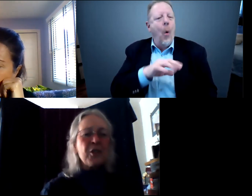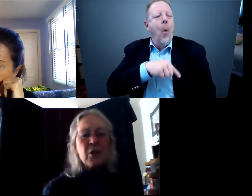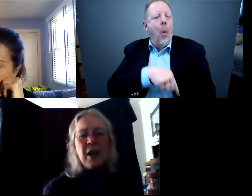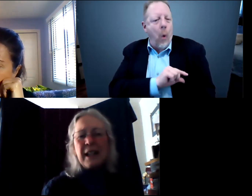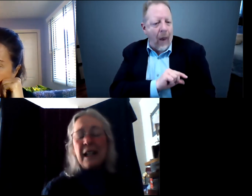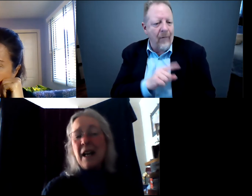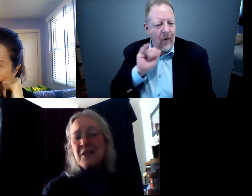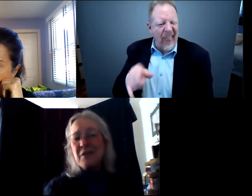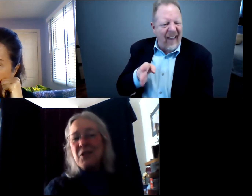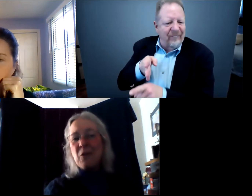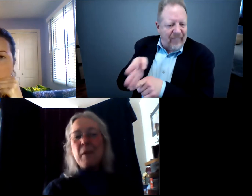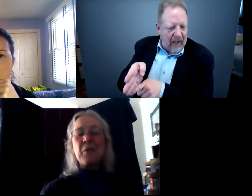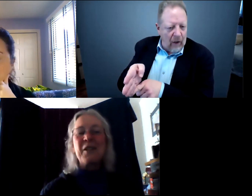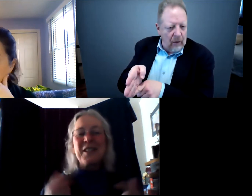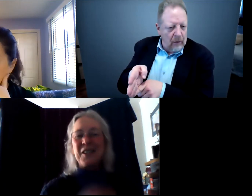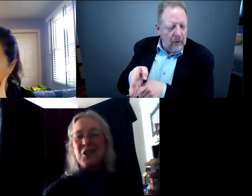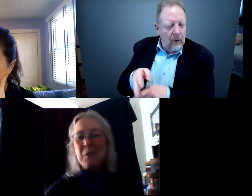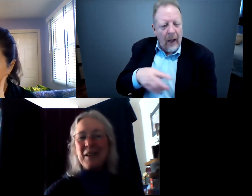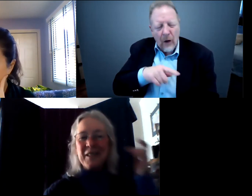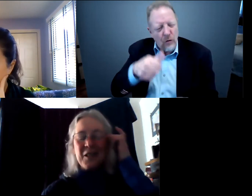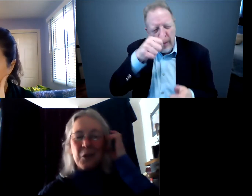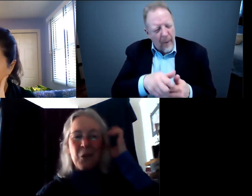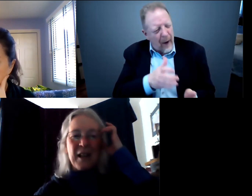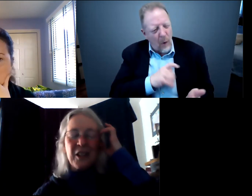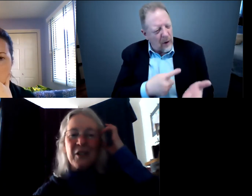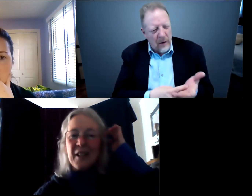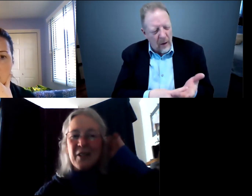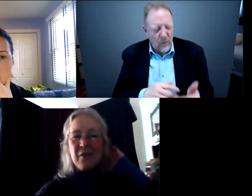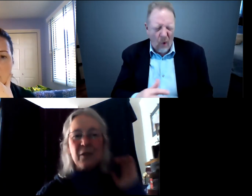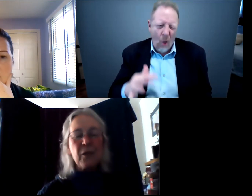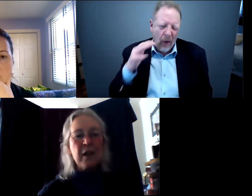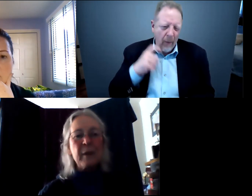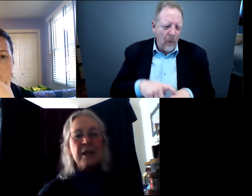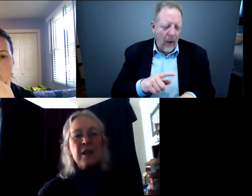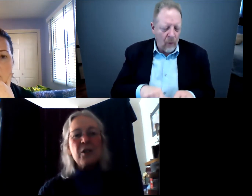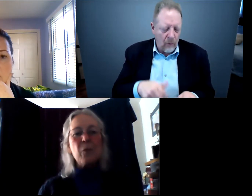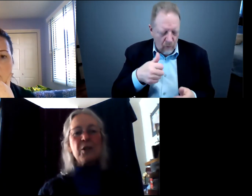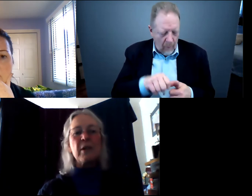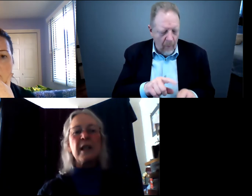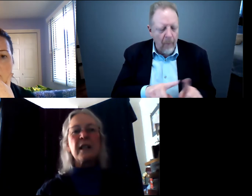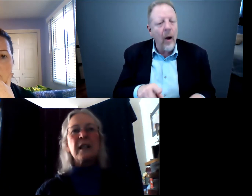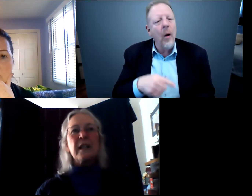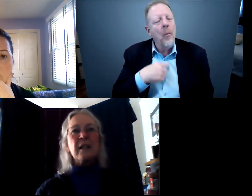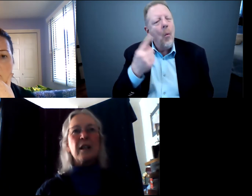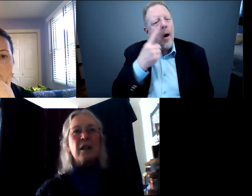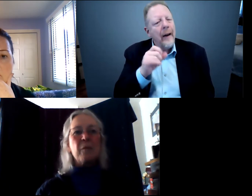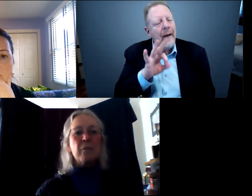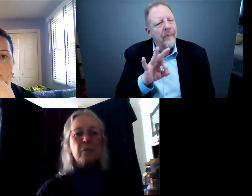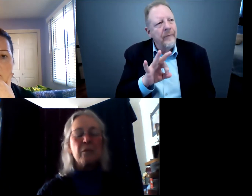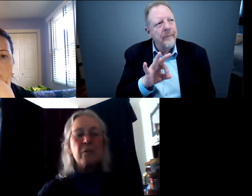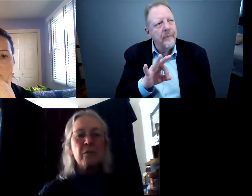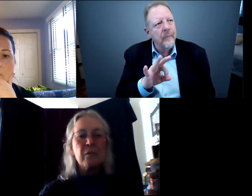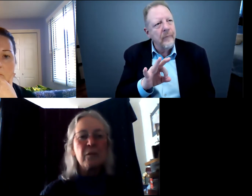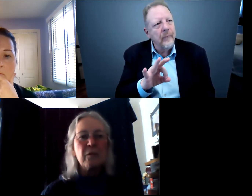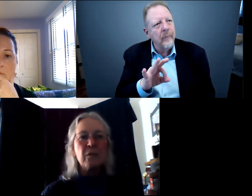I'm not sure. I don't remember our discussion about this. It's a while ago and I don't have it in front of me. So I'm wondering,